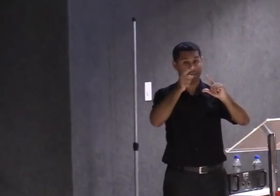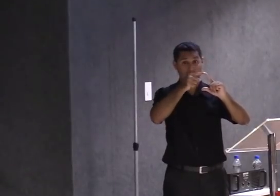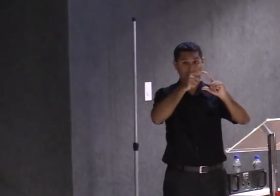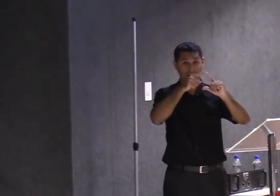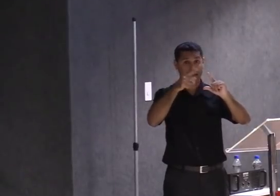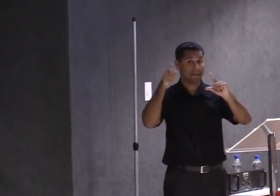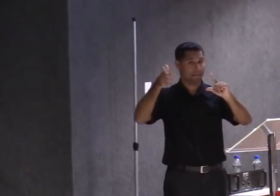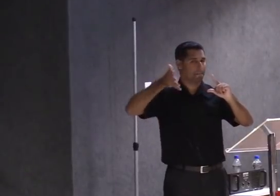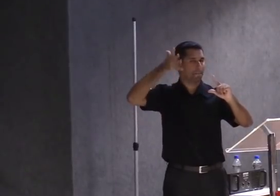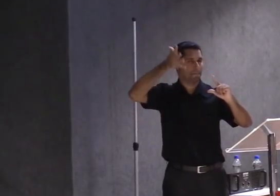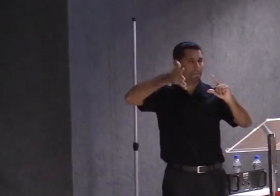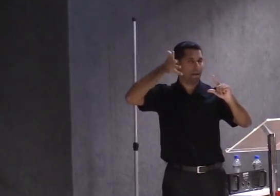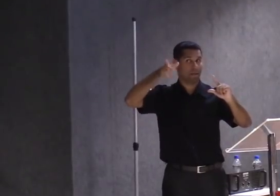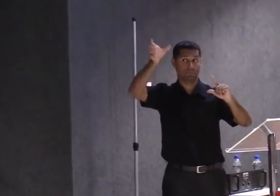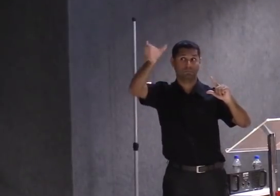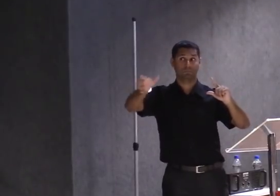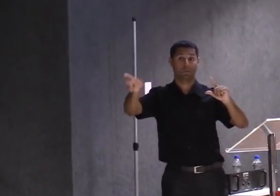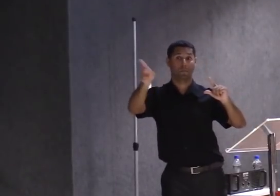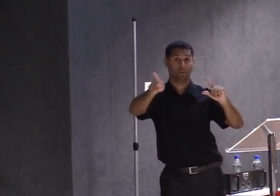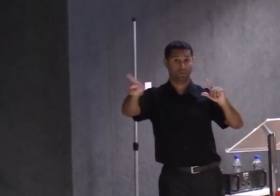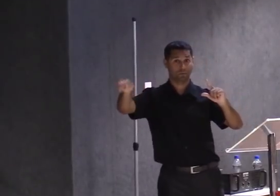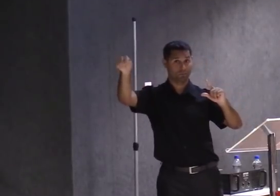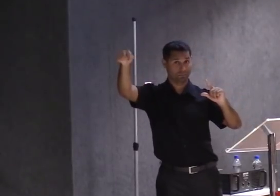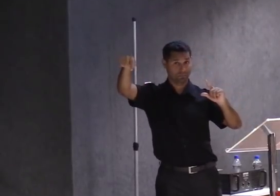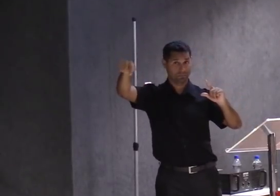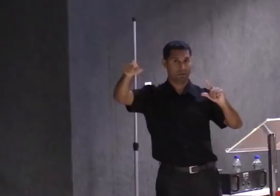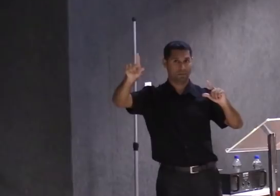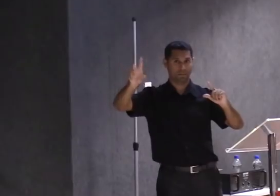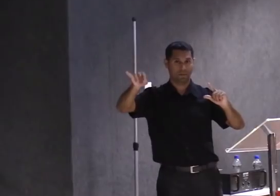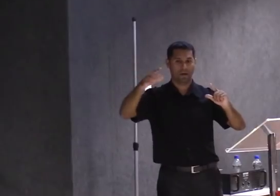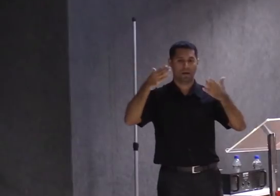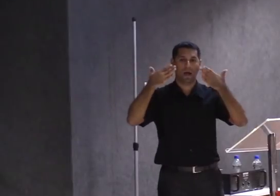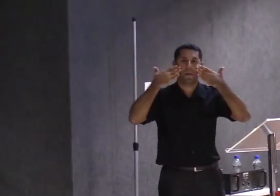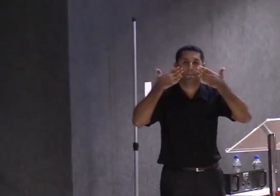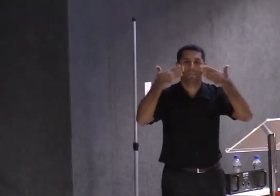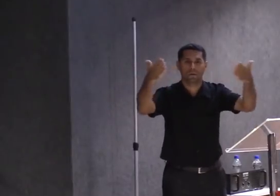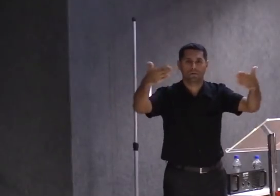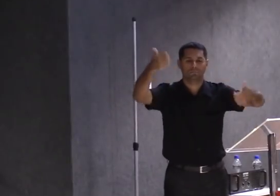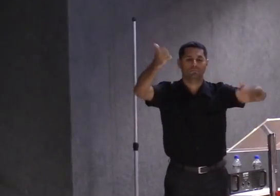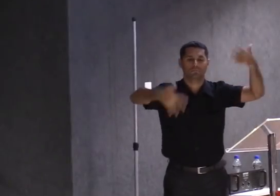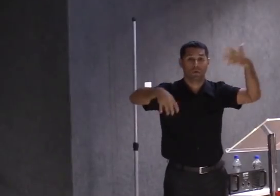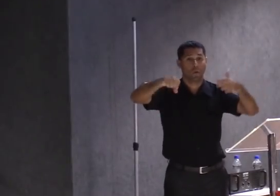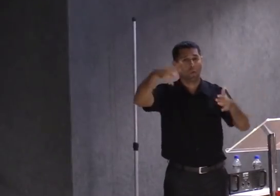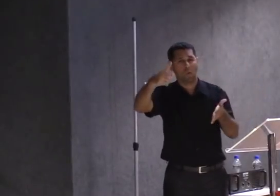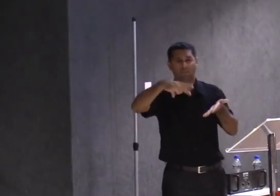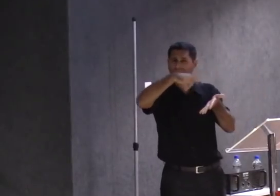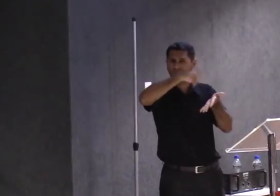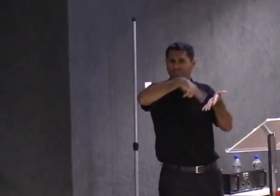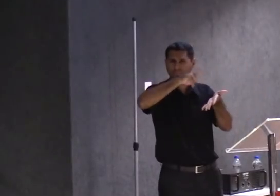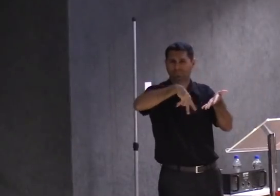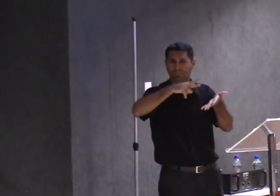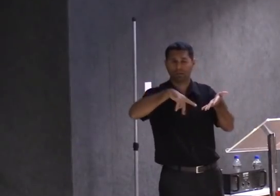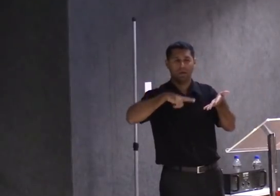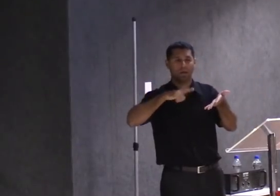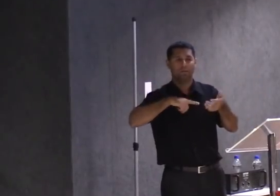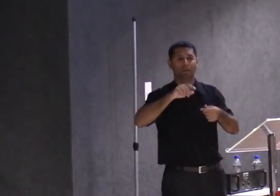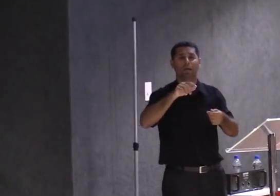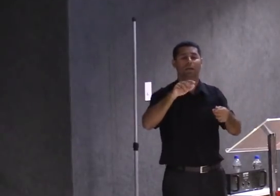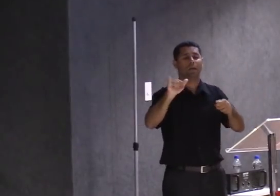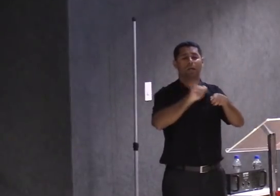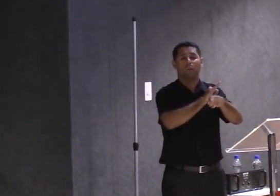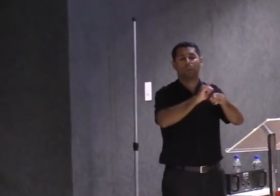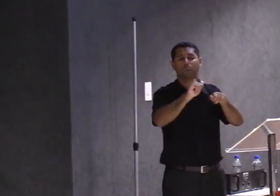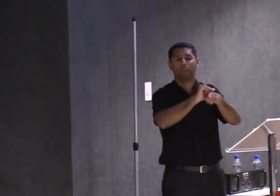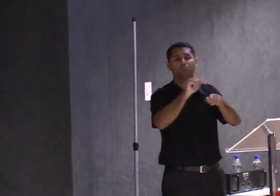a palestra, né, o professor dando uma aula expositiva, ou mesmo a leitura, recursos audiovisuais